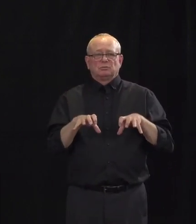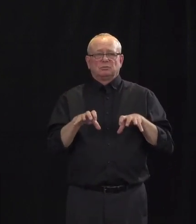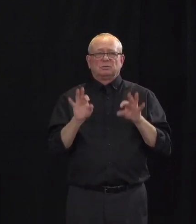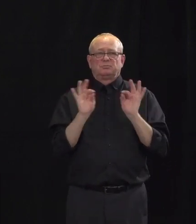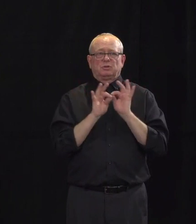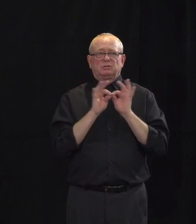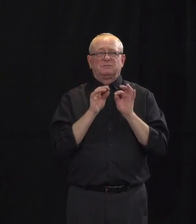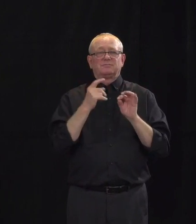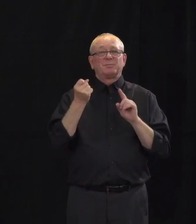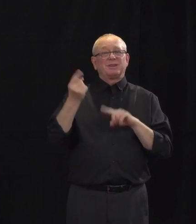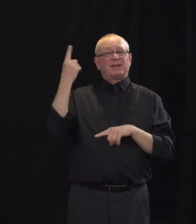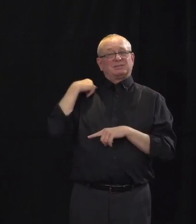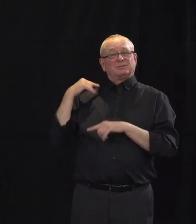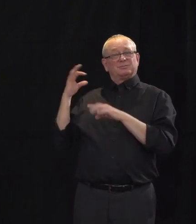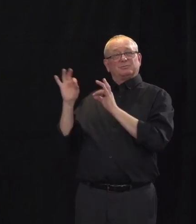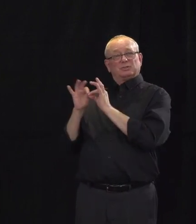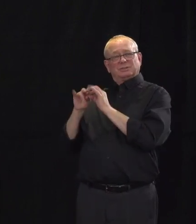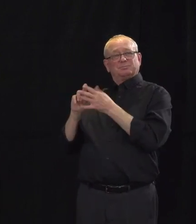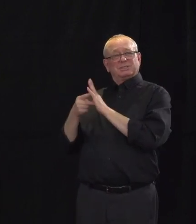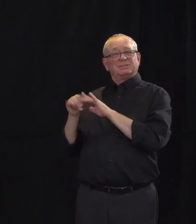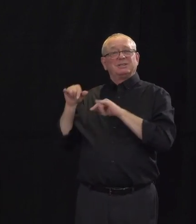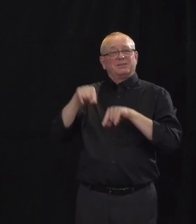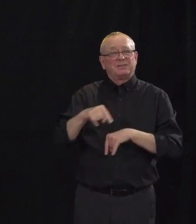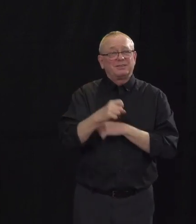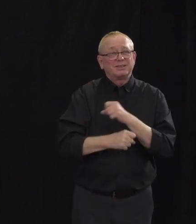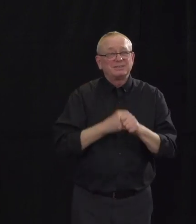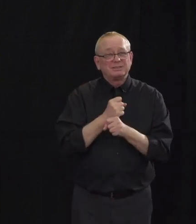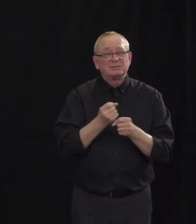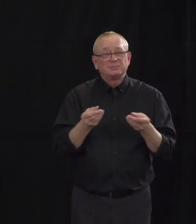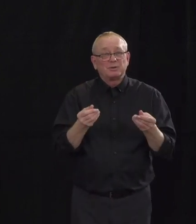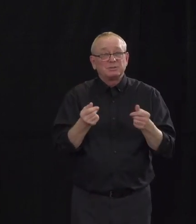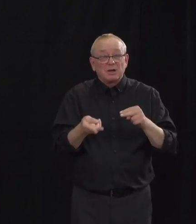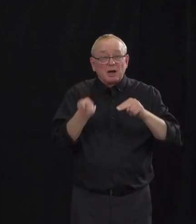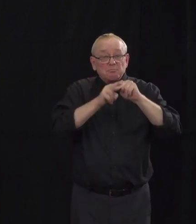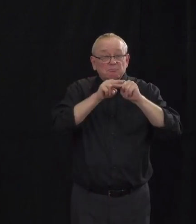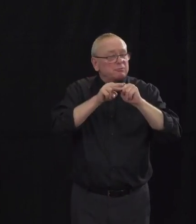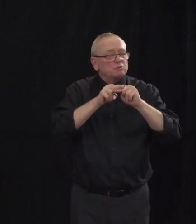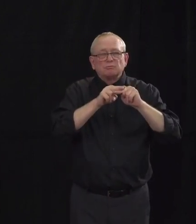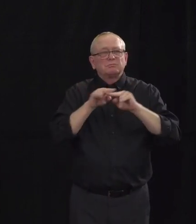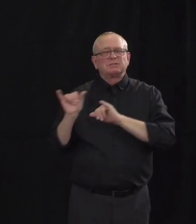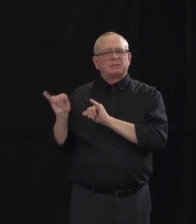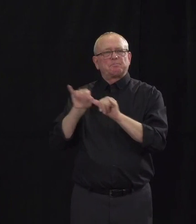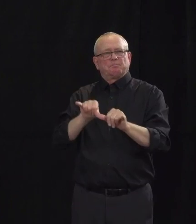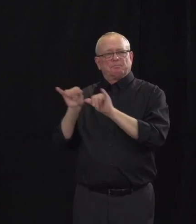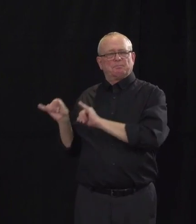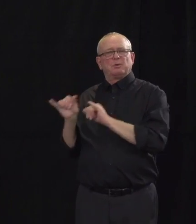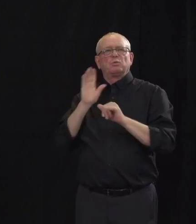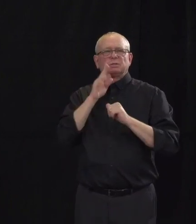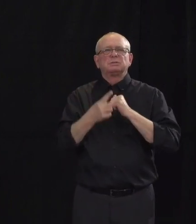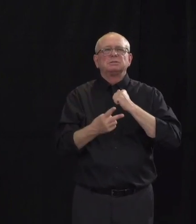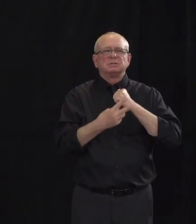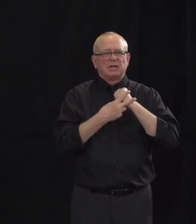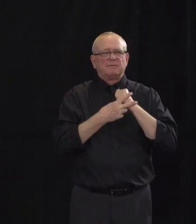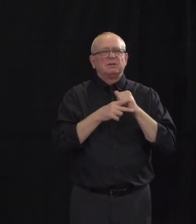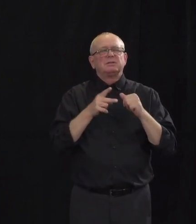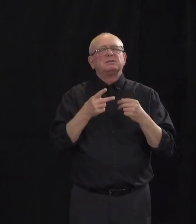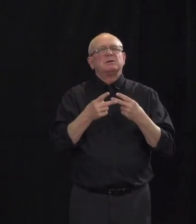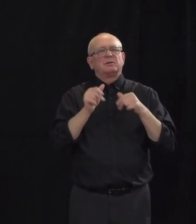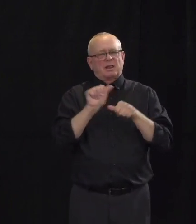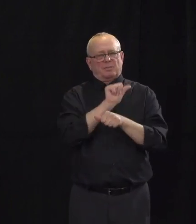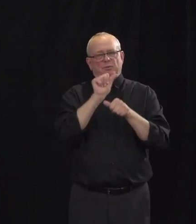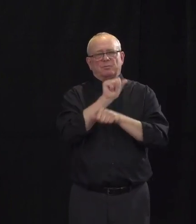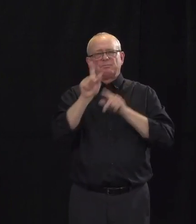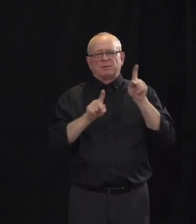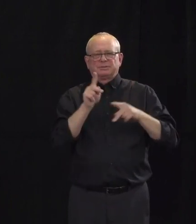We've also worked with Alberta Treasury Board, branches, financial credit unions, and the major chartered banks to